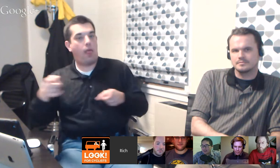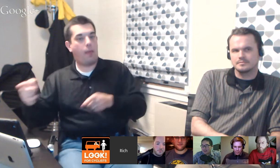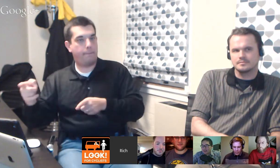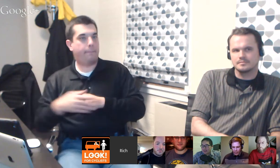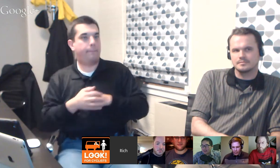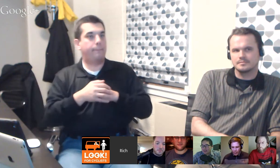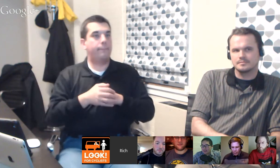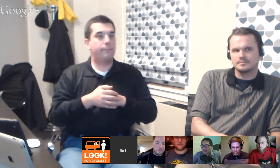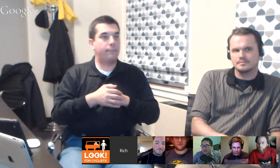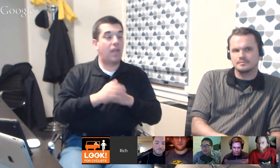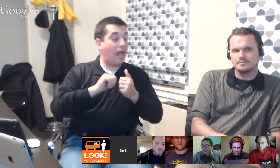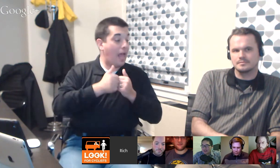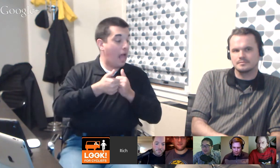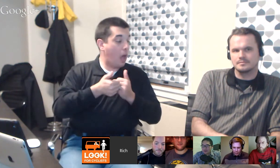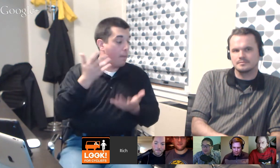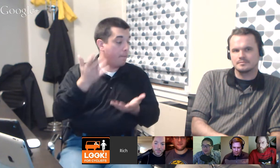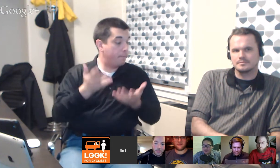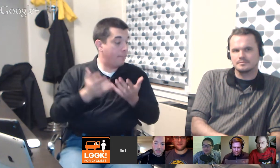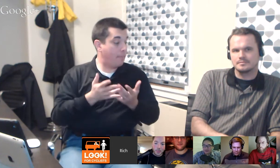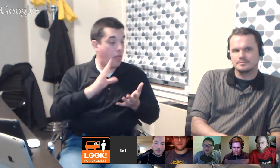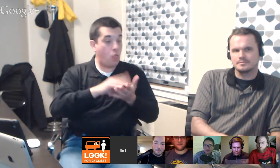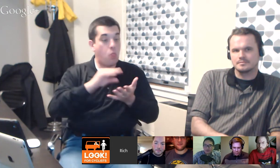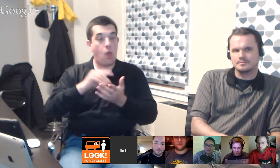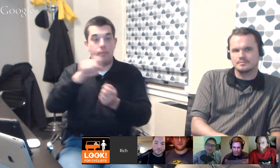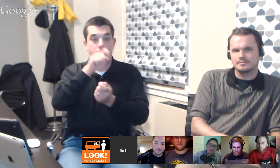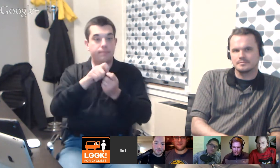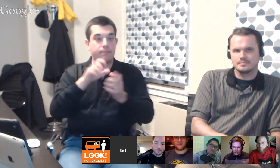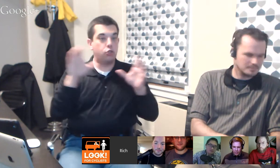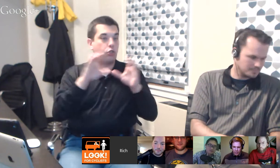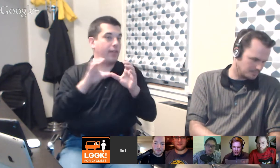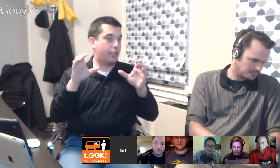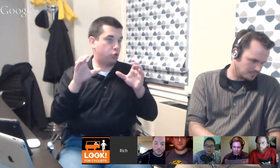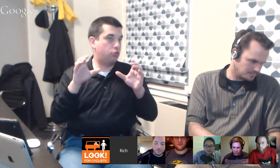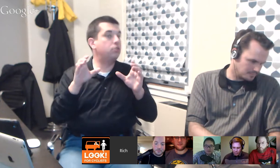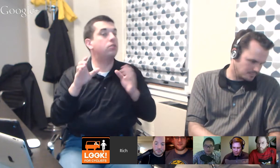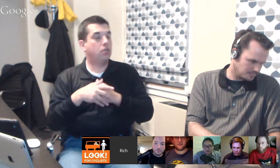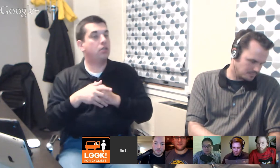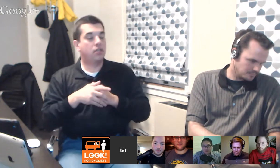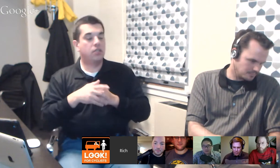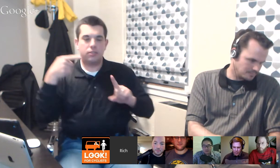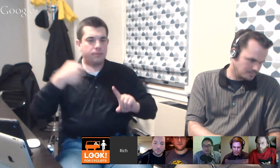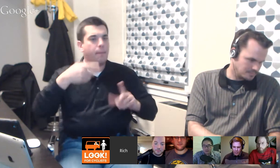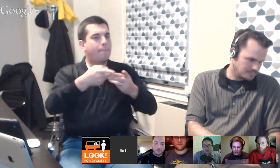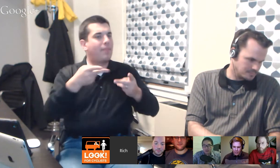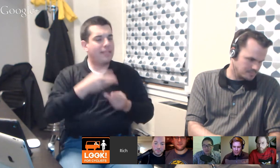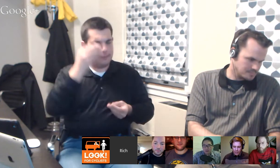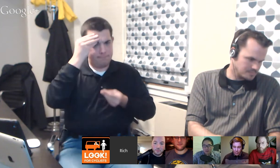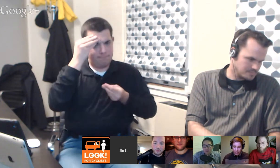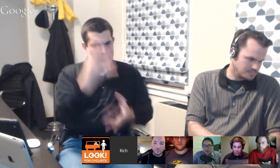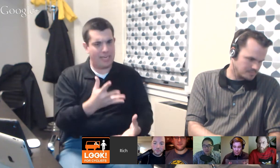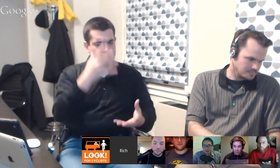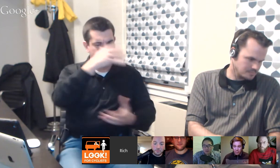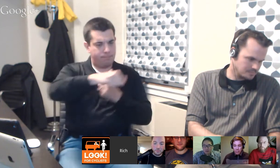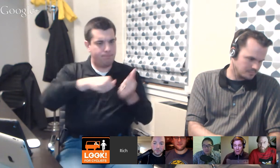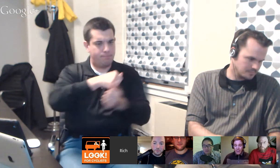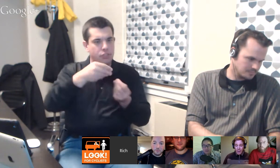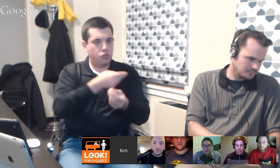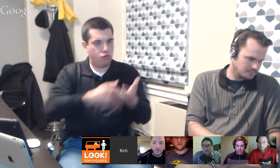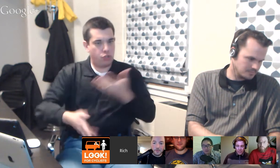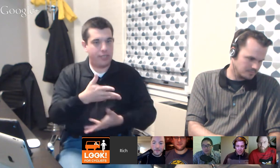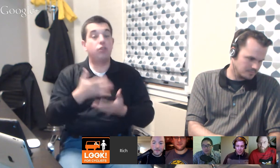how you might learn about some certification. Just a place to exchange ideas, and the membership is free